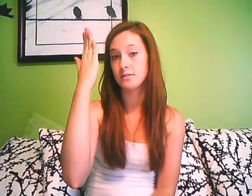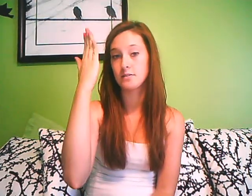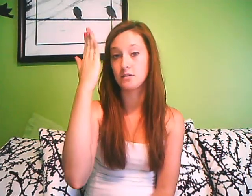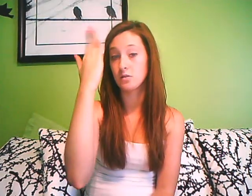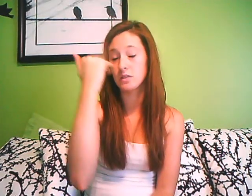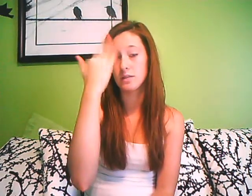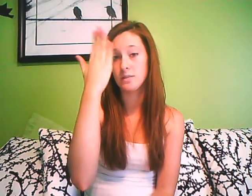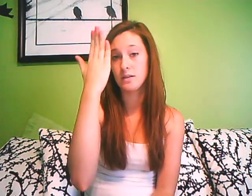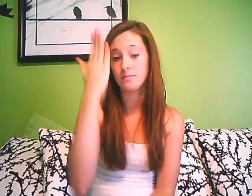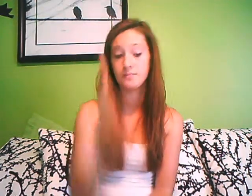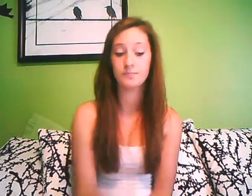So sleepy.